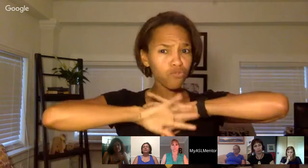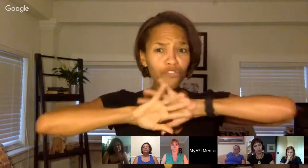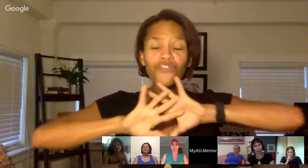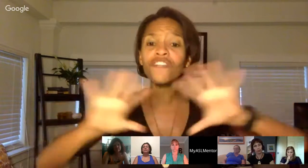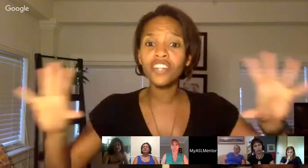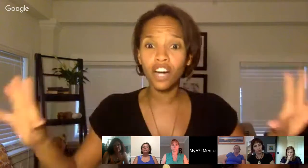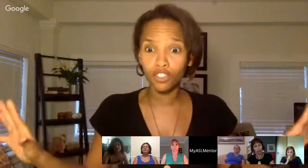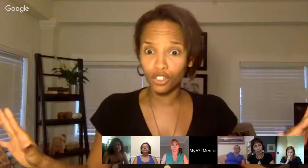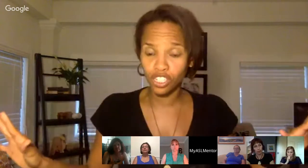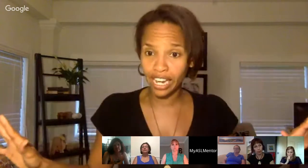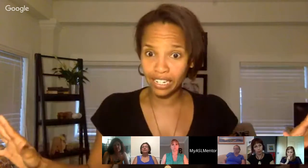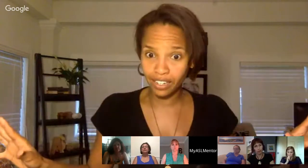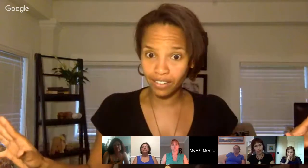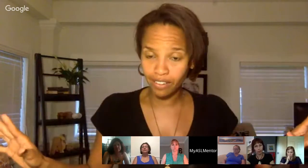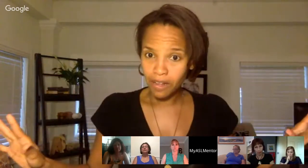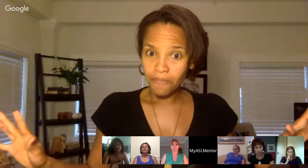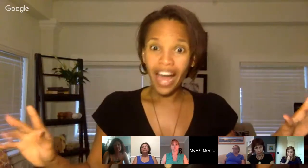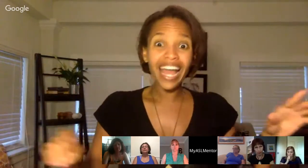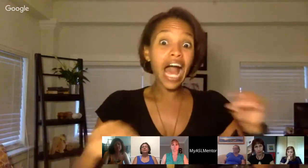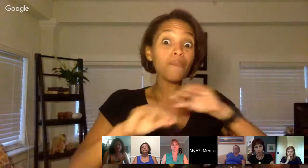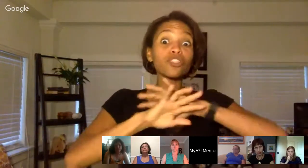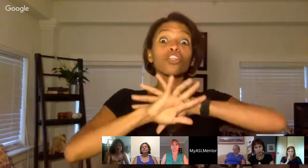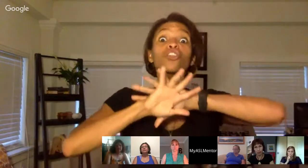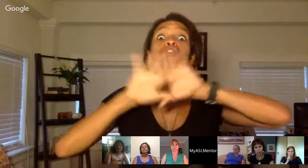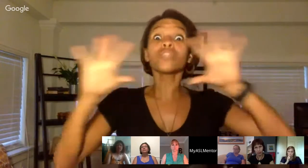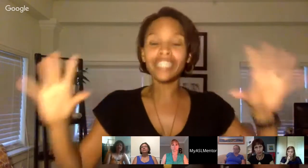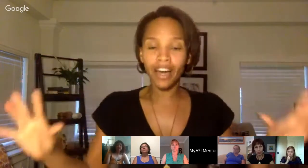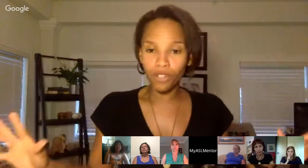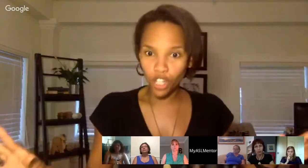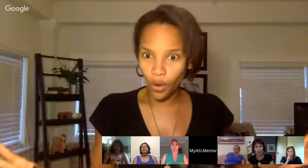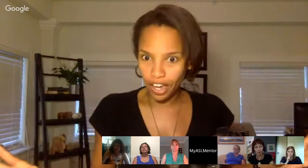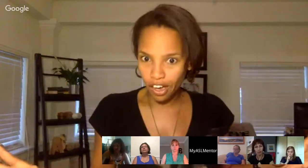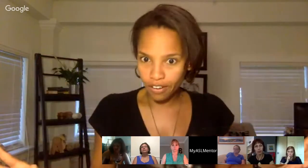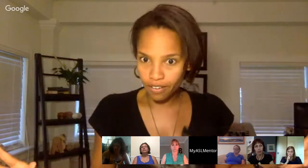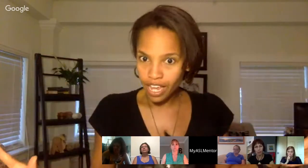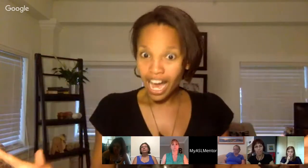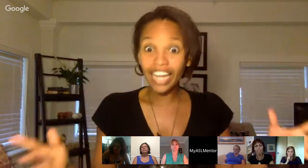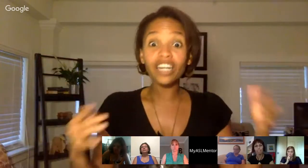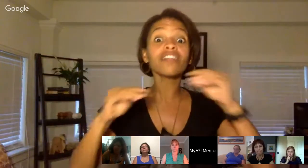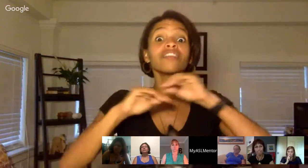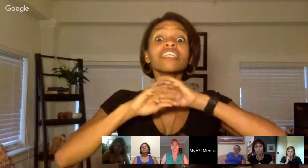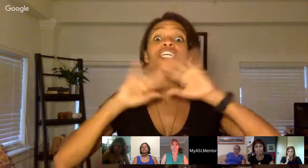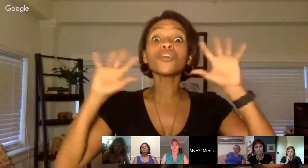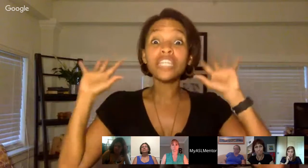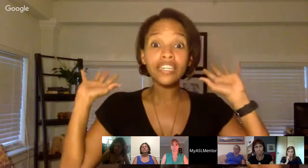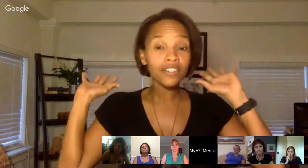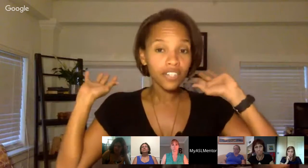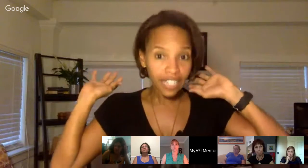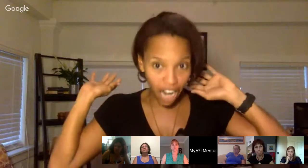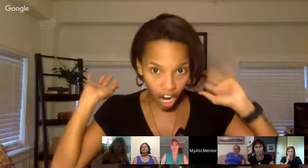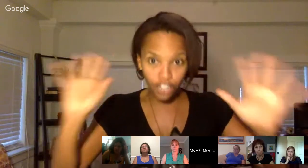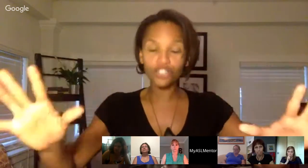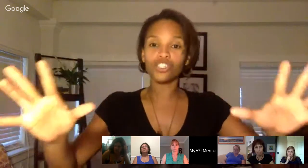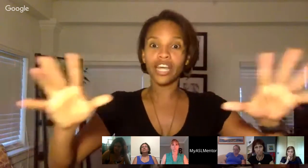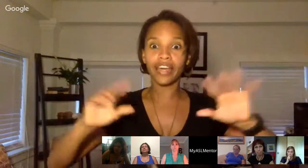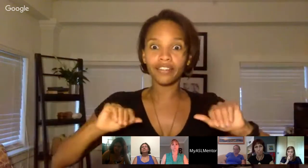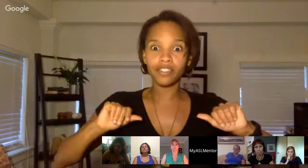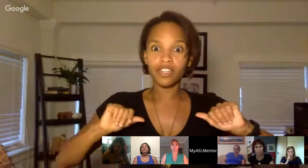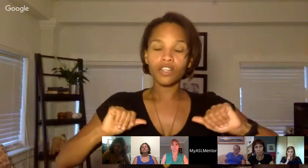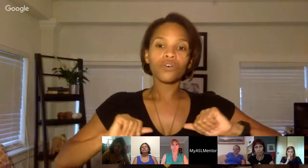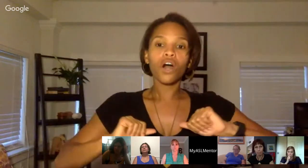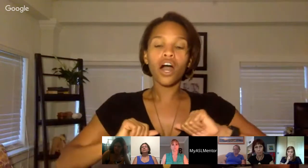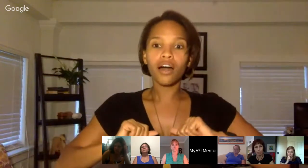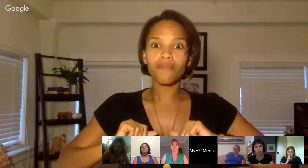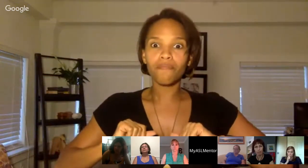a vivid understanding. I absolutely get what's going on. I clearly